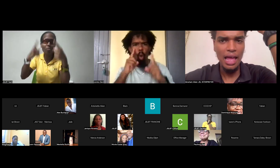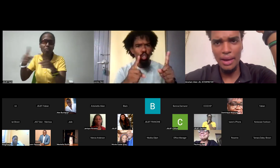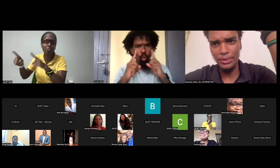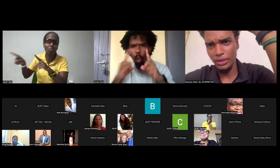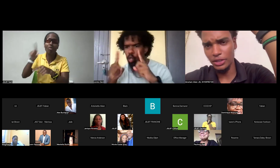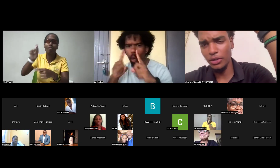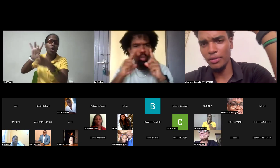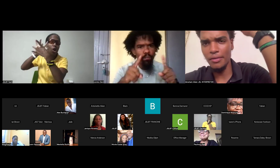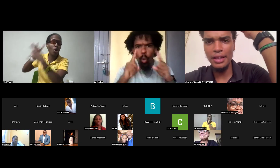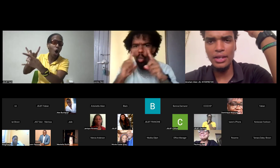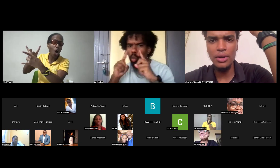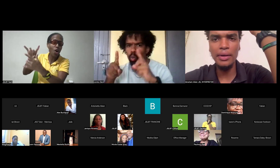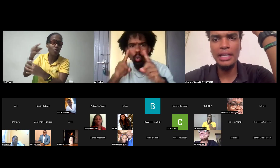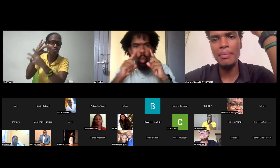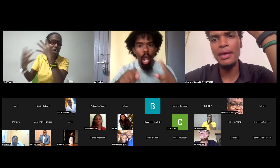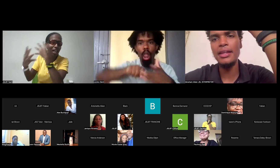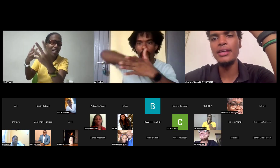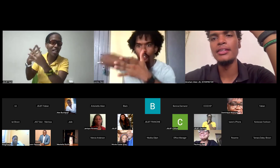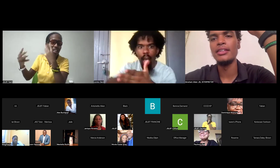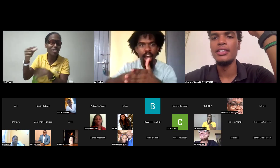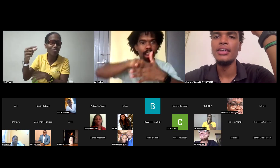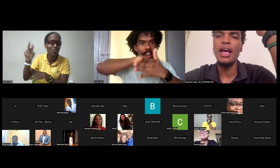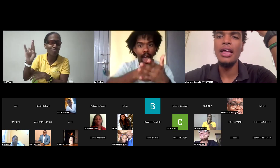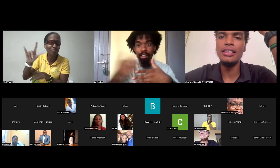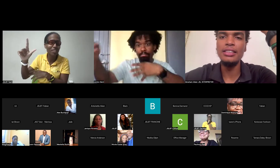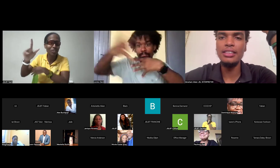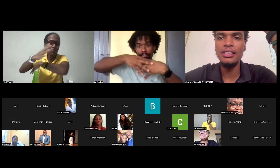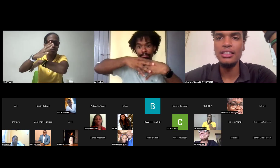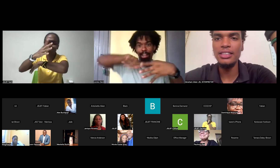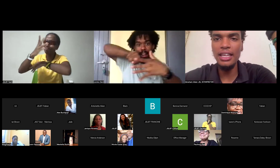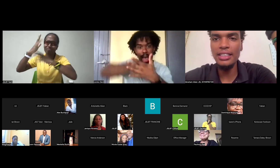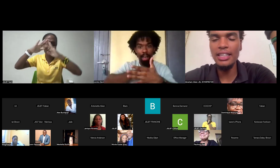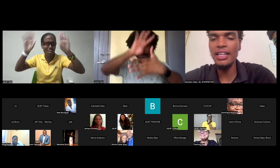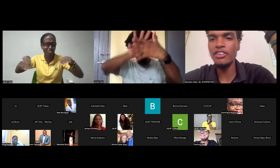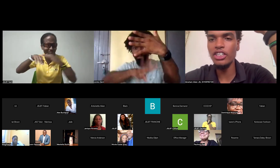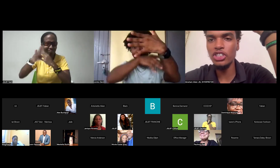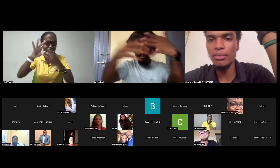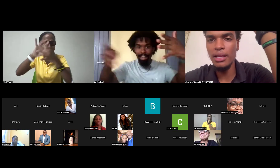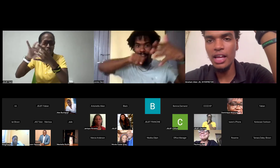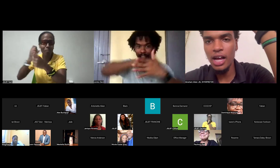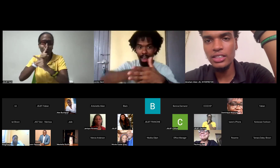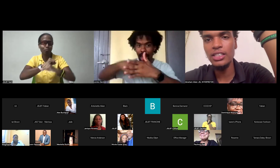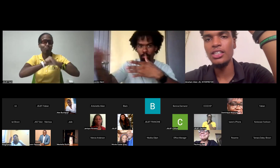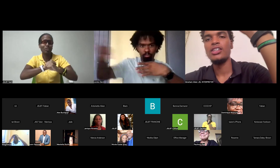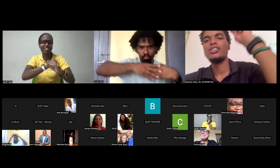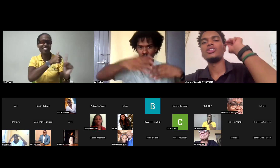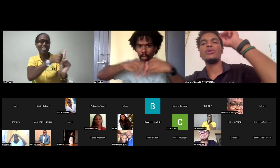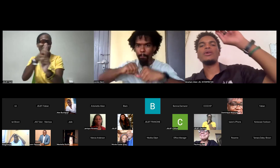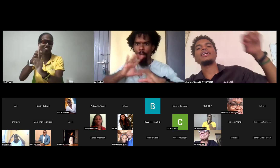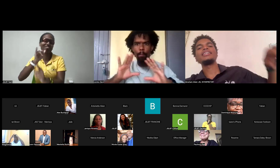and was watching over, finding out what happened, and is stating that the girls should be locked so no one can't